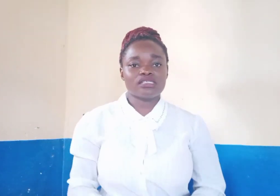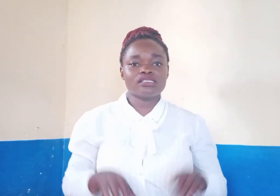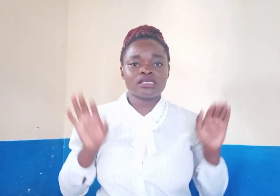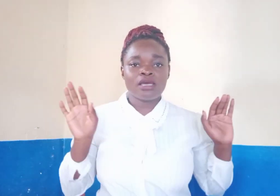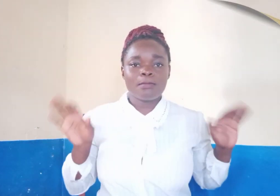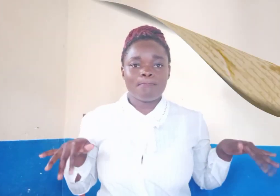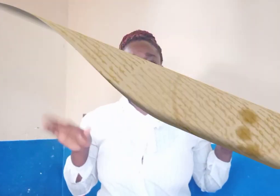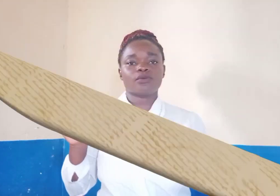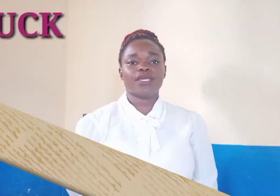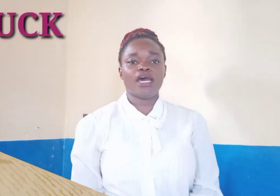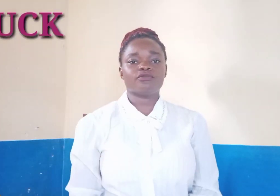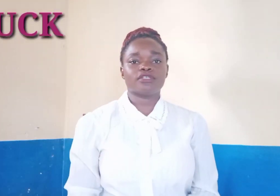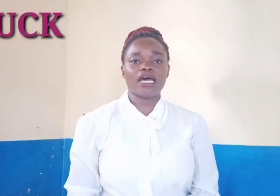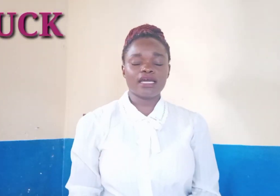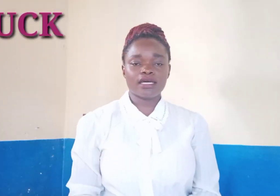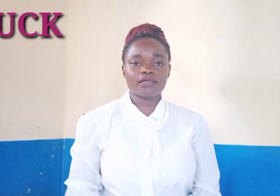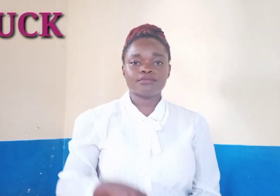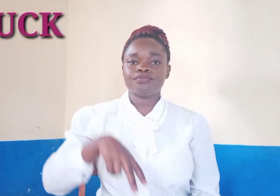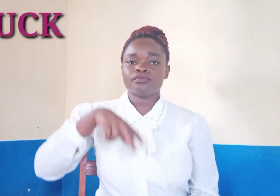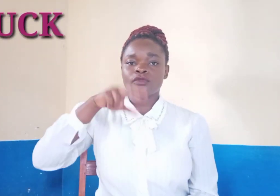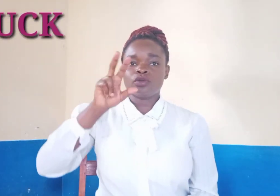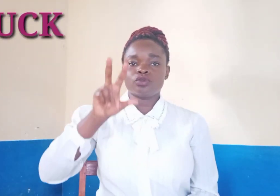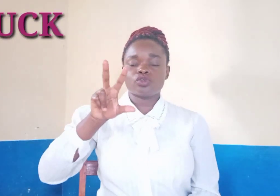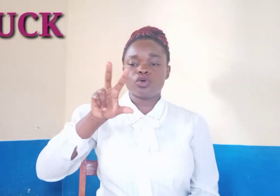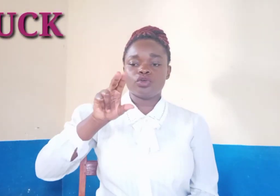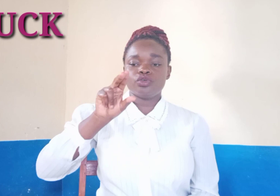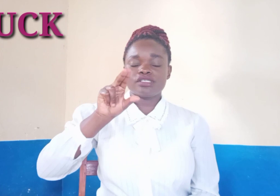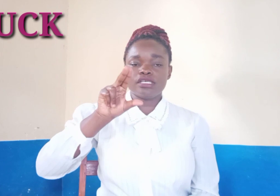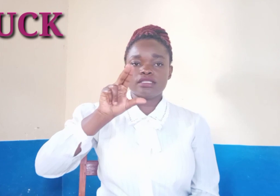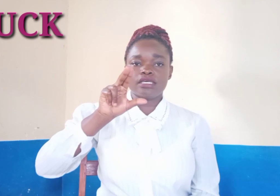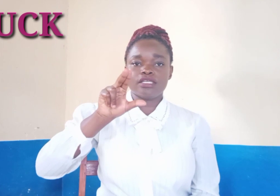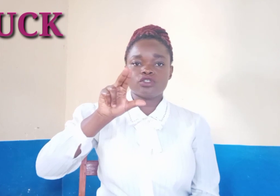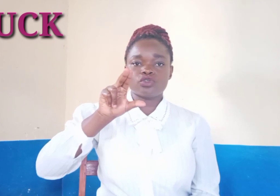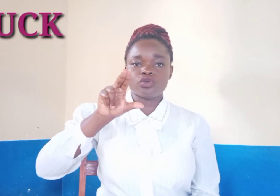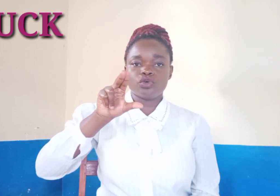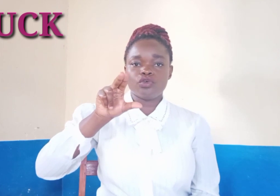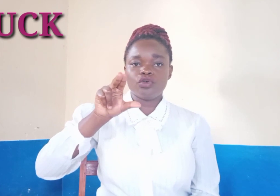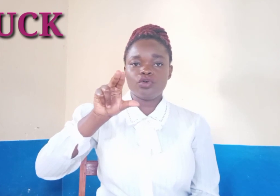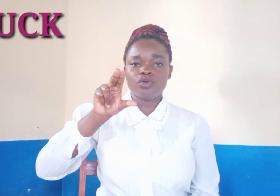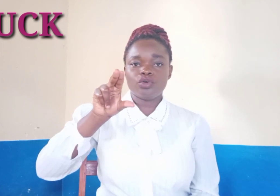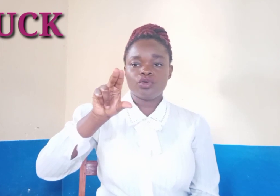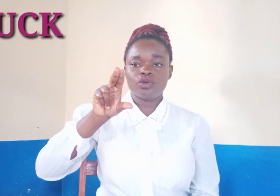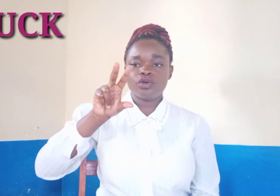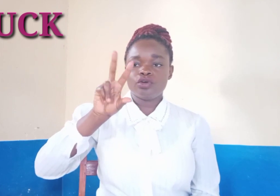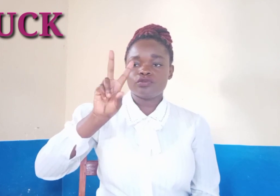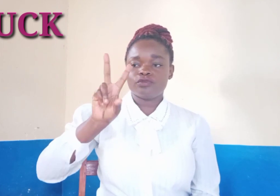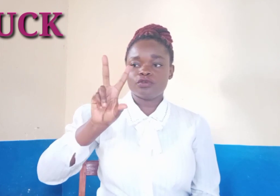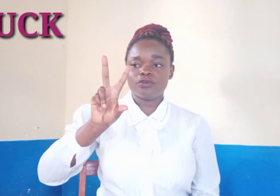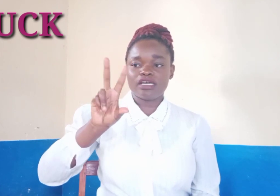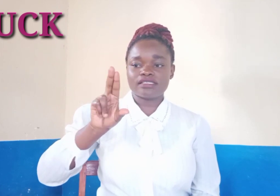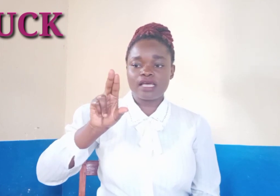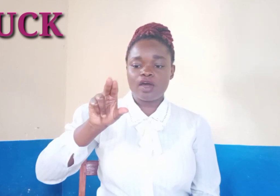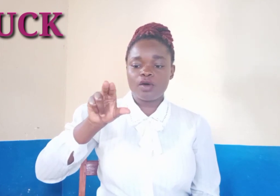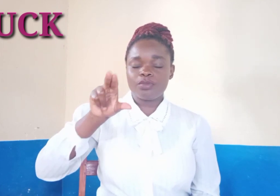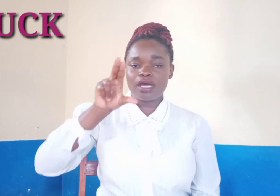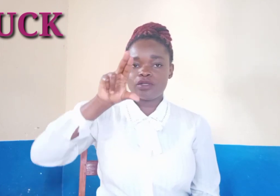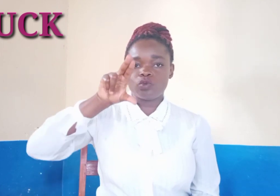please we have duck so using the two two fingers up and